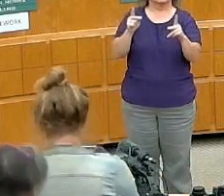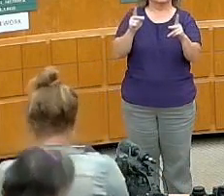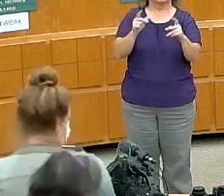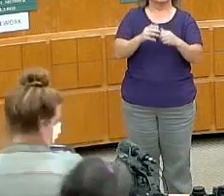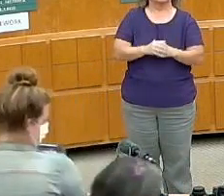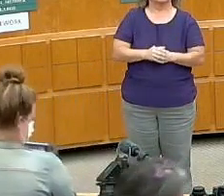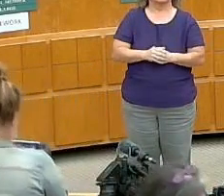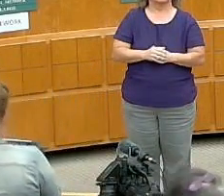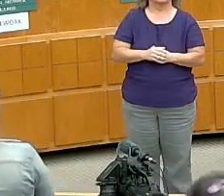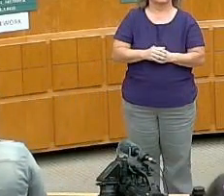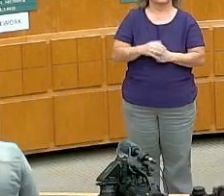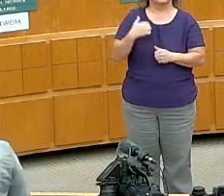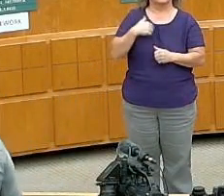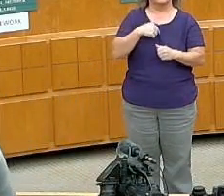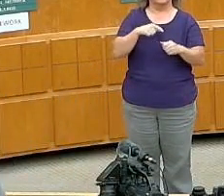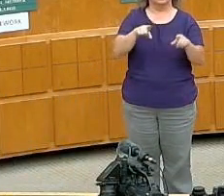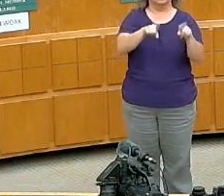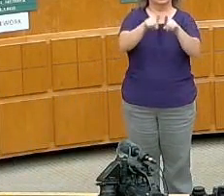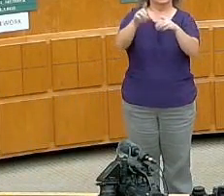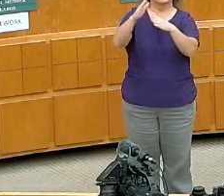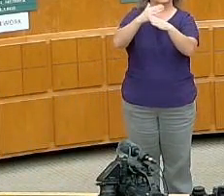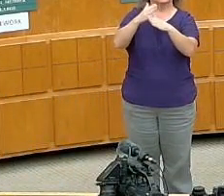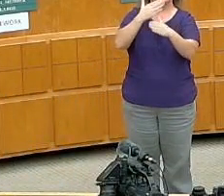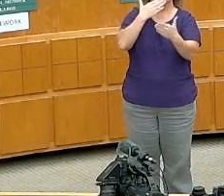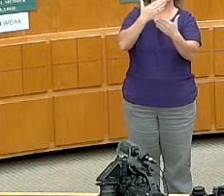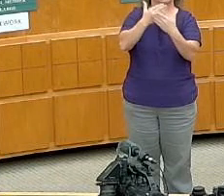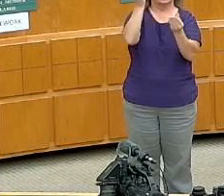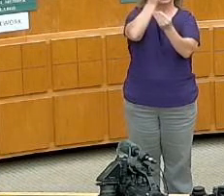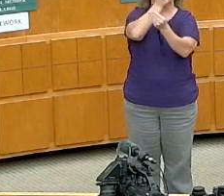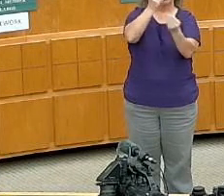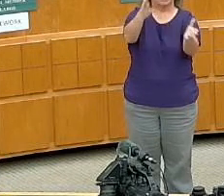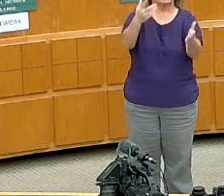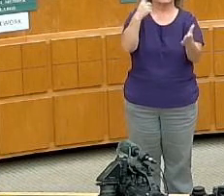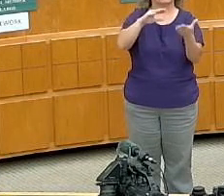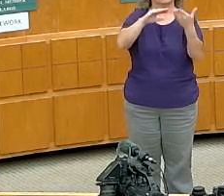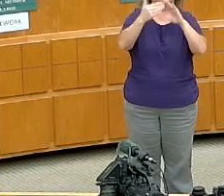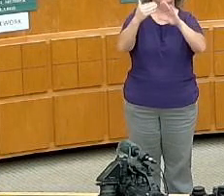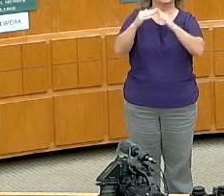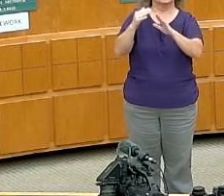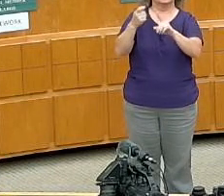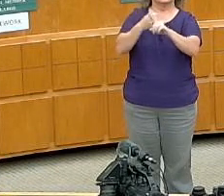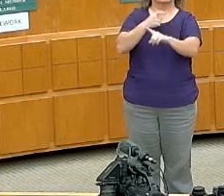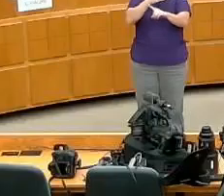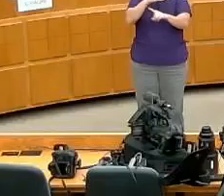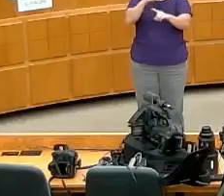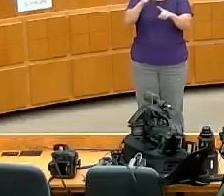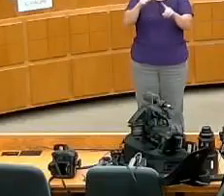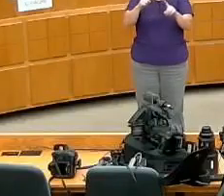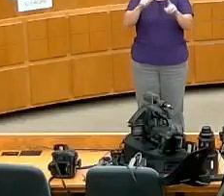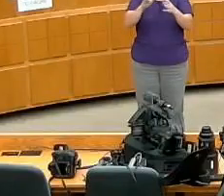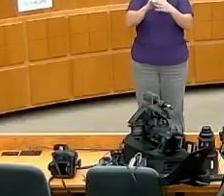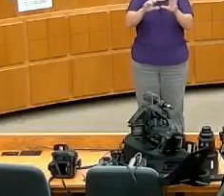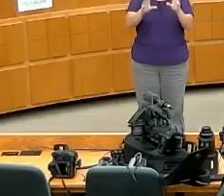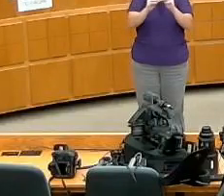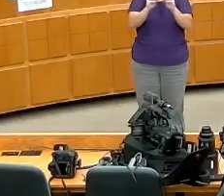We're also sharing good information to the community from these sessions,